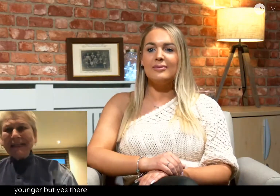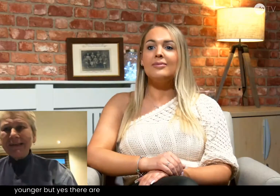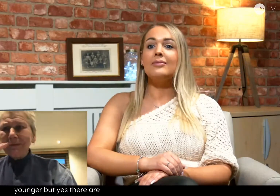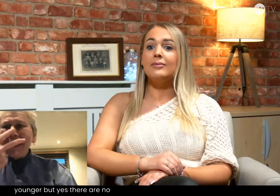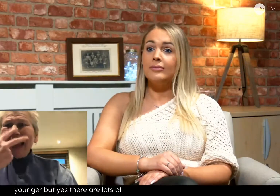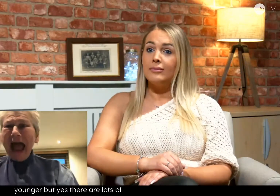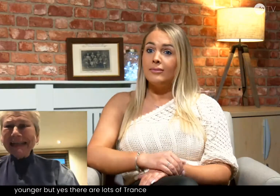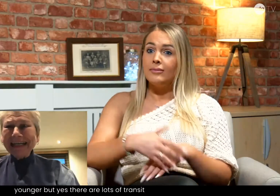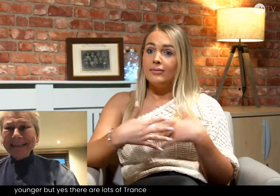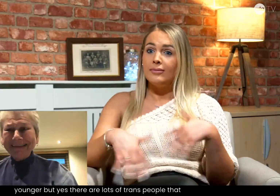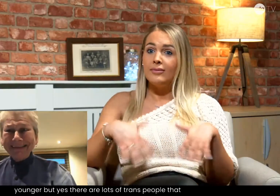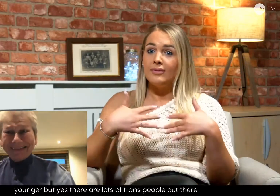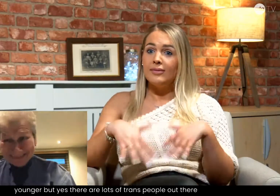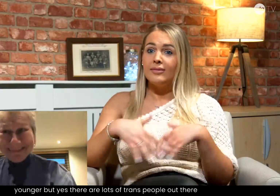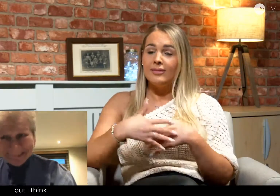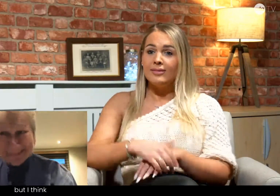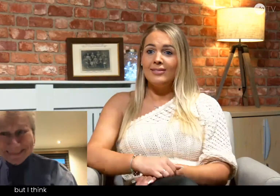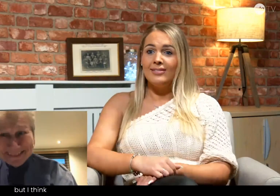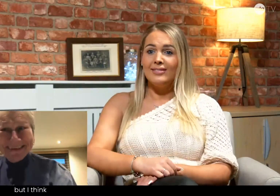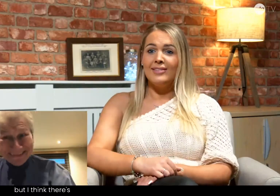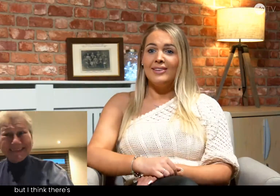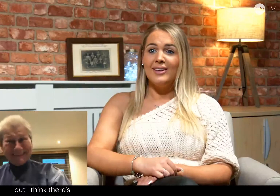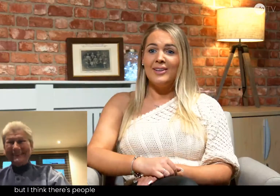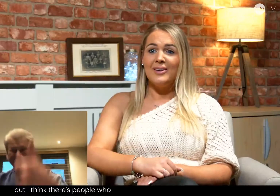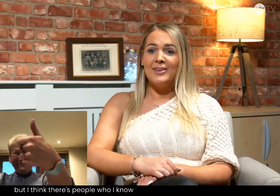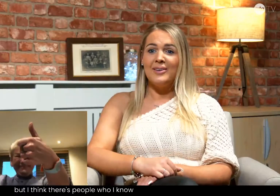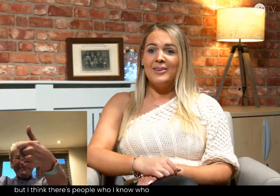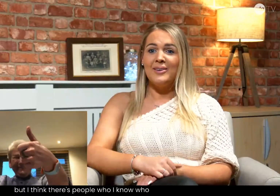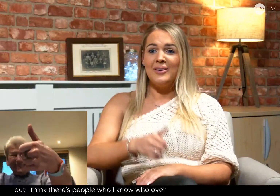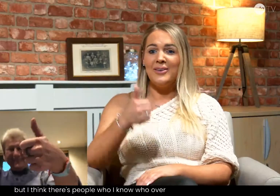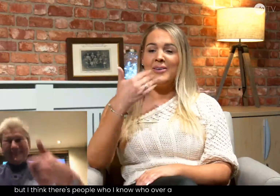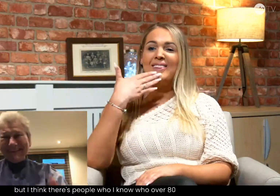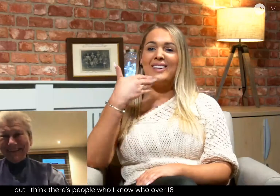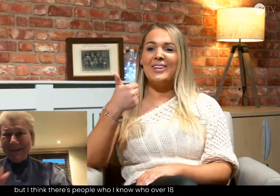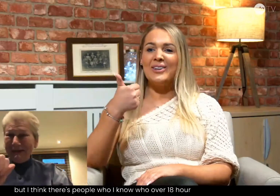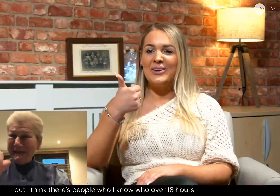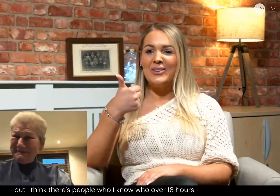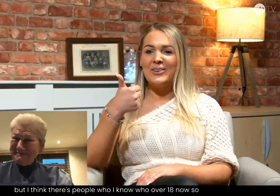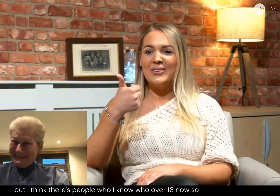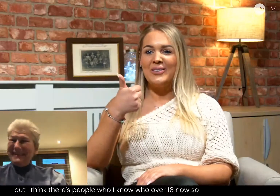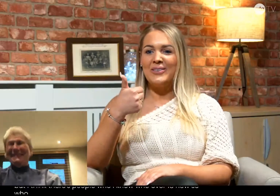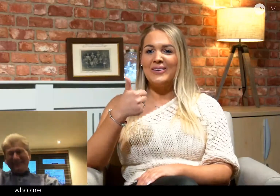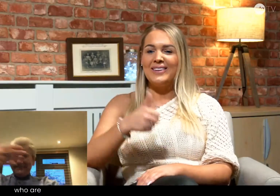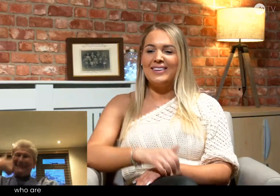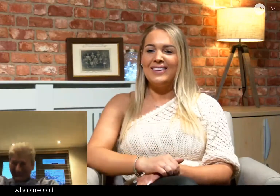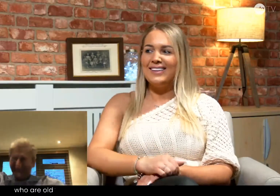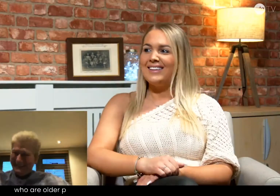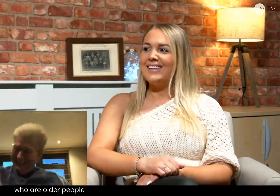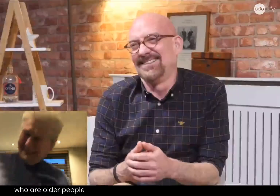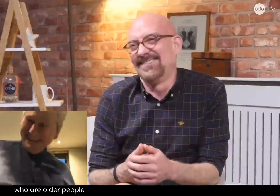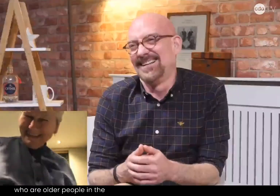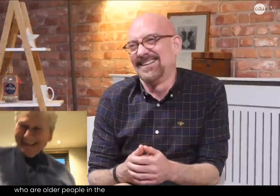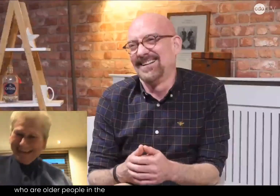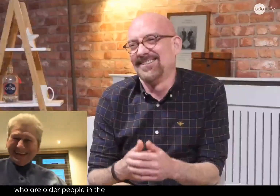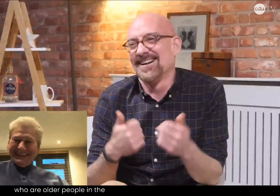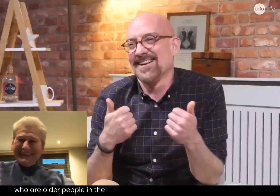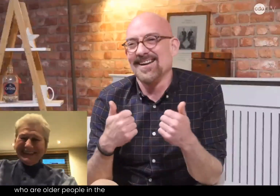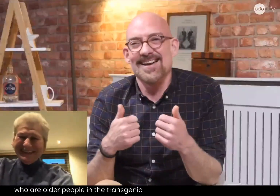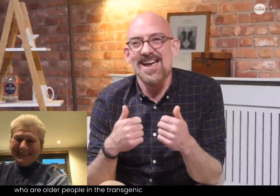think there's people who I know who are over 80 now, so who are older people in the transgender community. So I just wanted to share that with